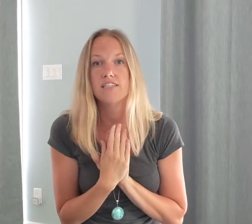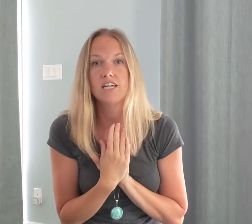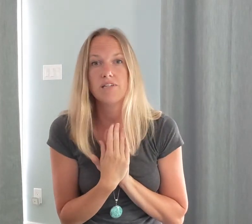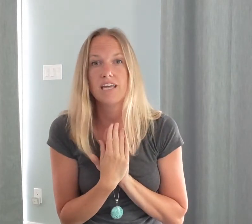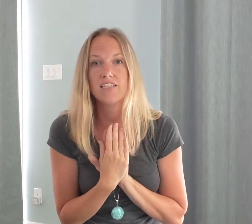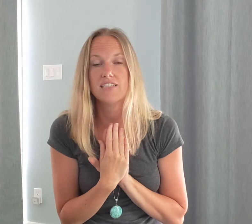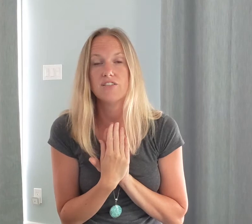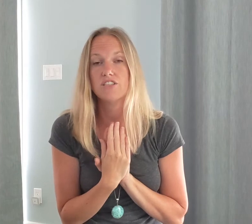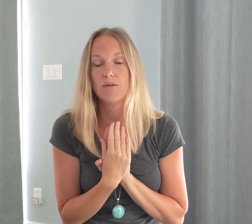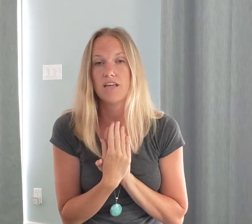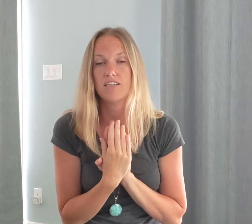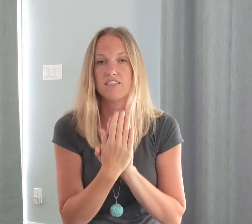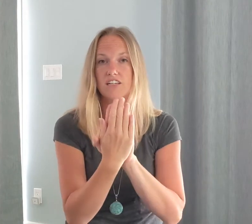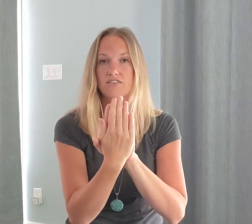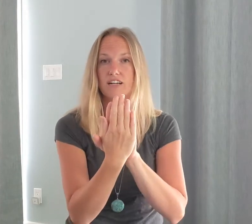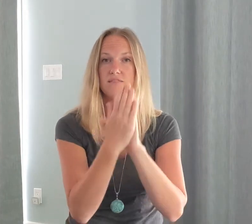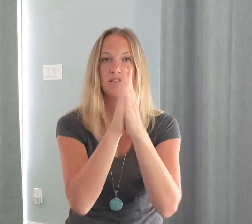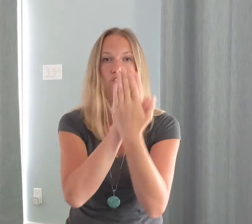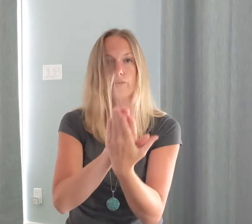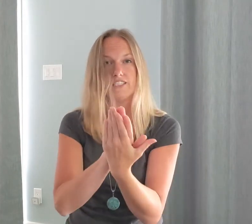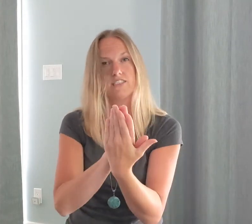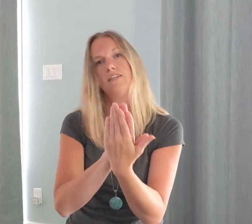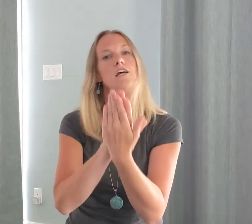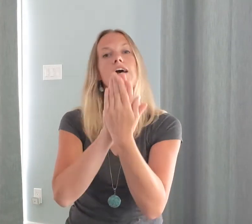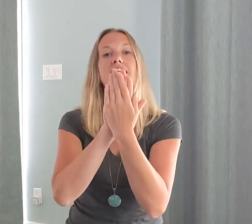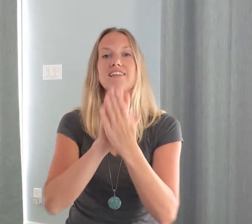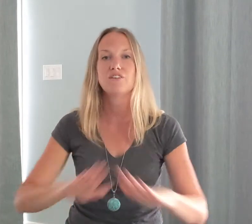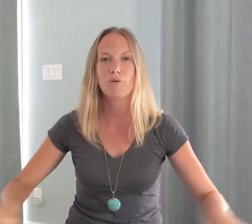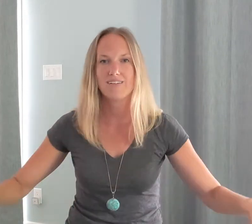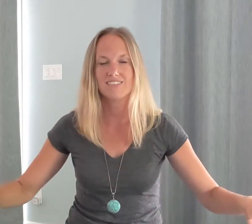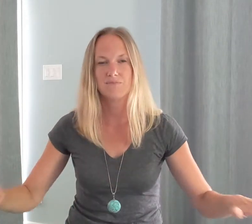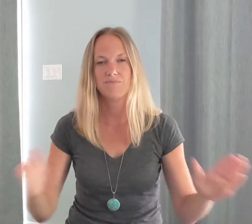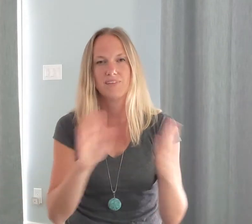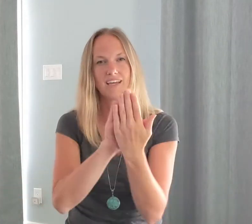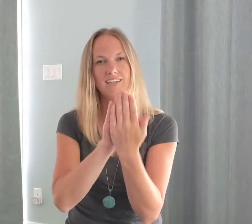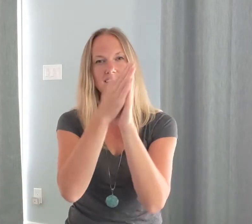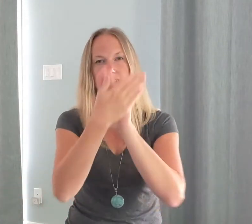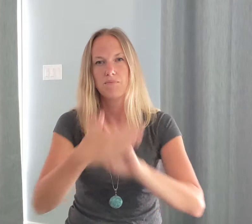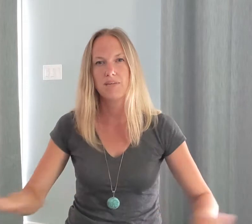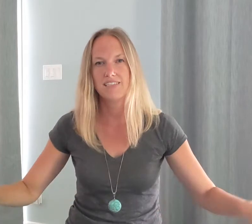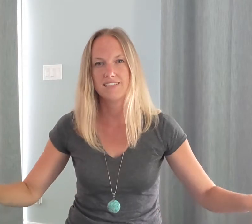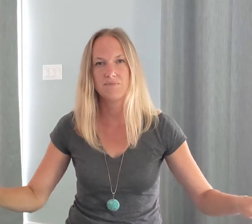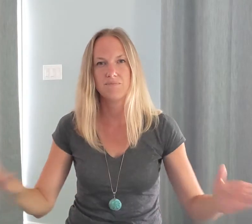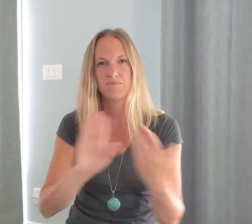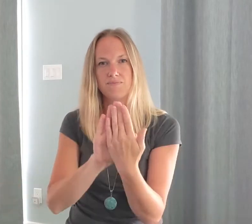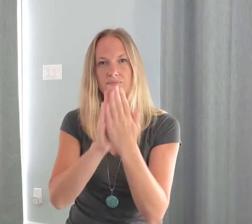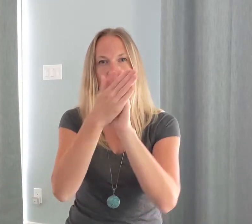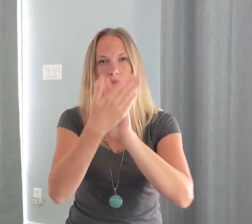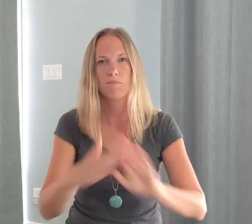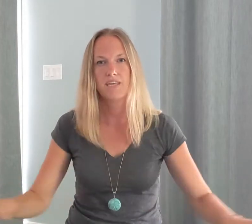non-dominant hand or your dominant hand start in front, but you switch and then you go out. Okay? Peace.